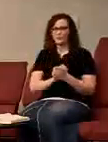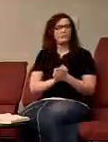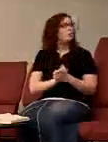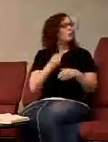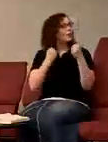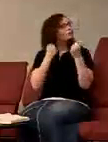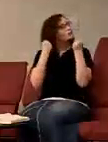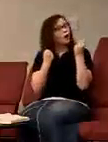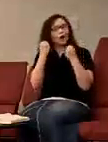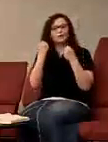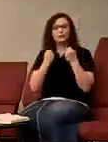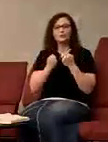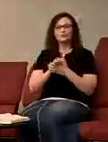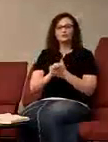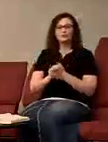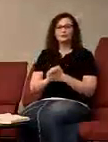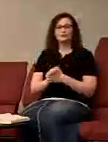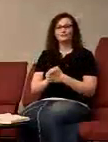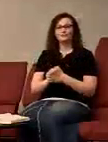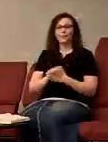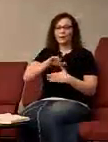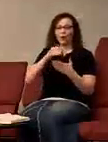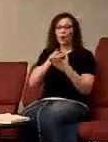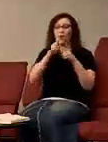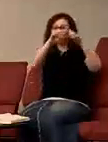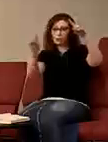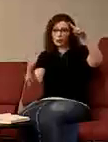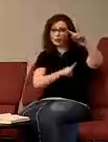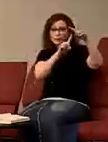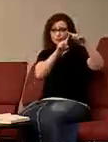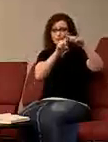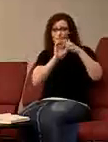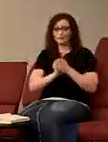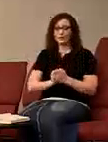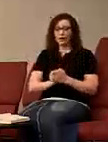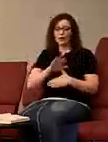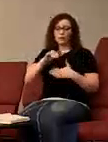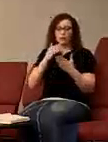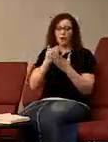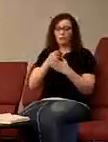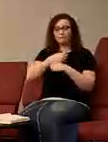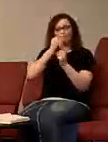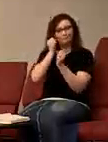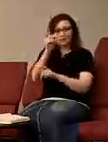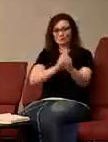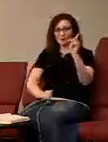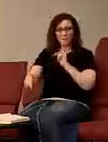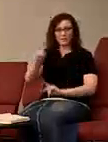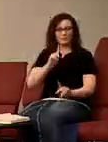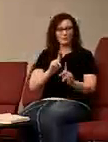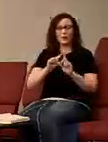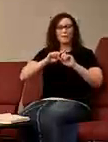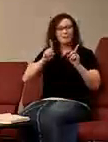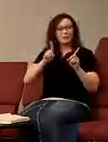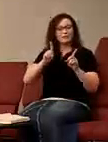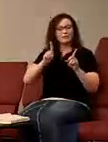and stuff, and all these, they all have wheels, right? They're all made by people, but they come from